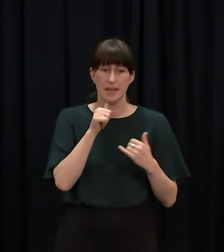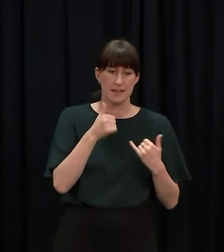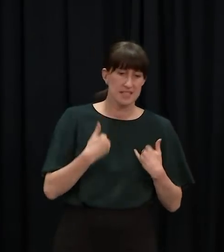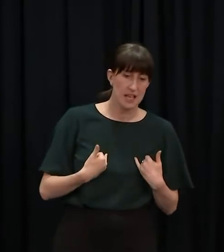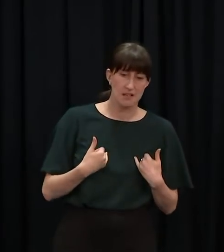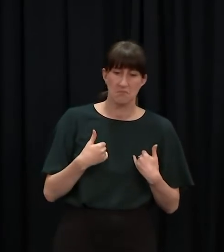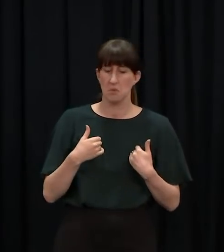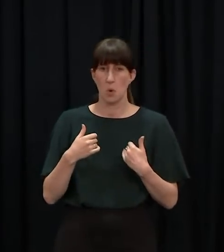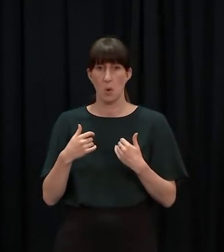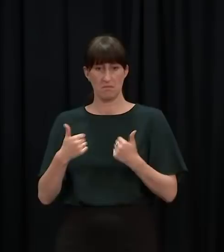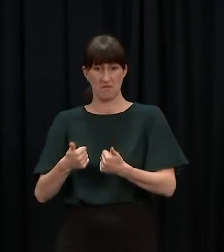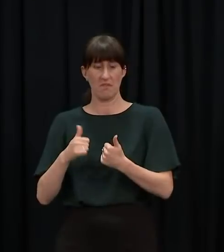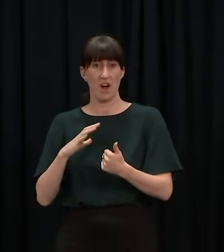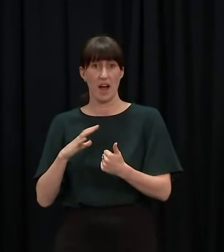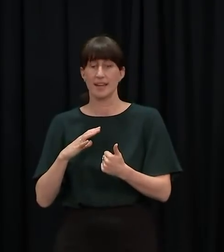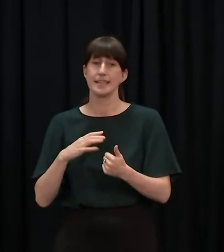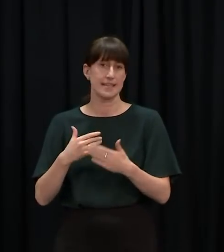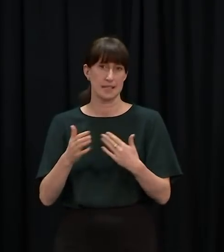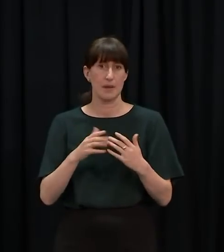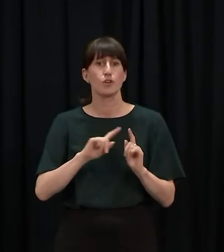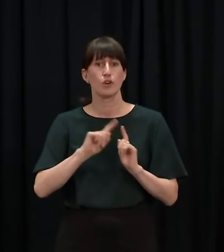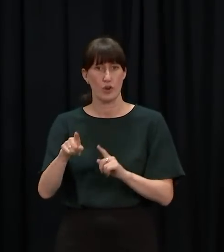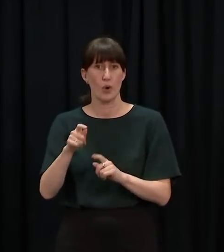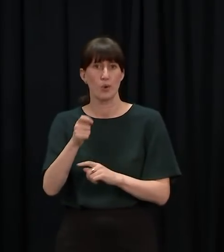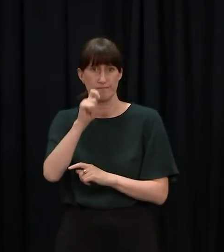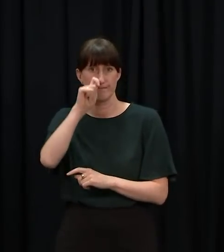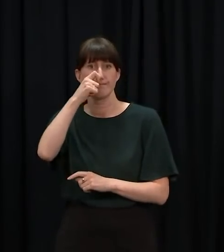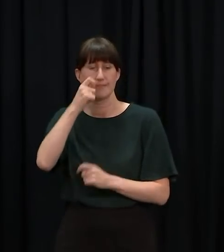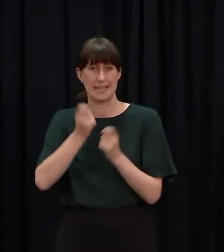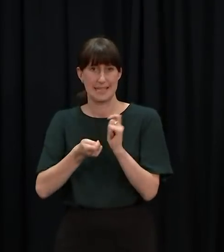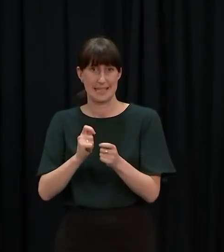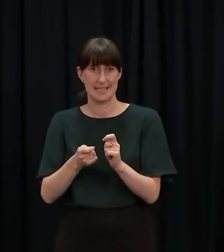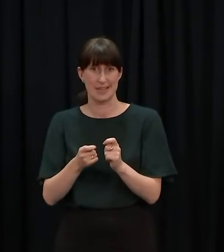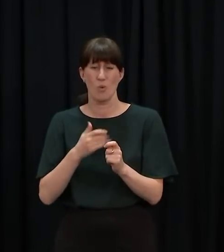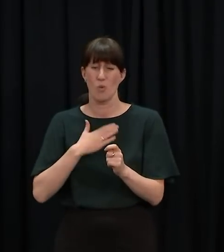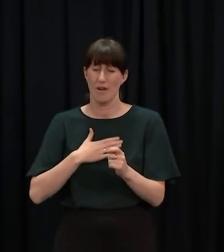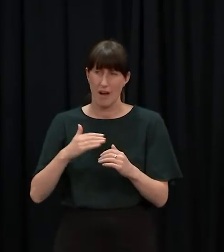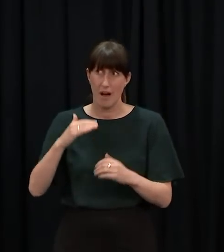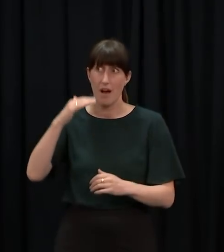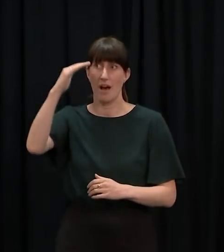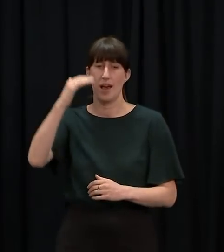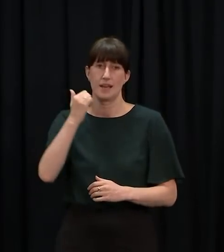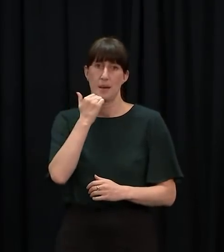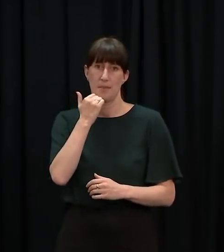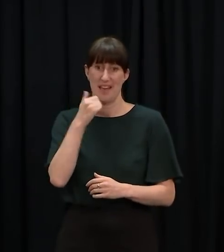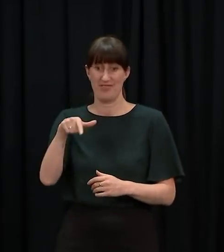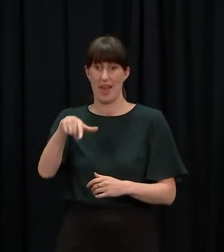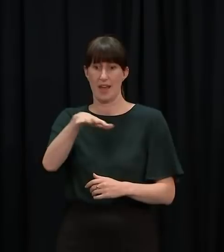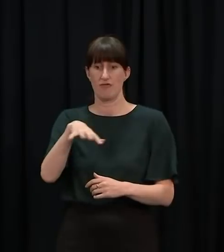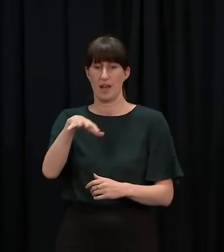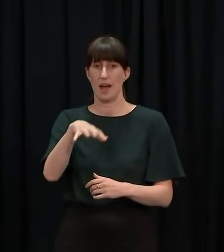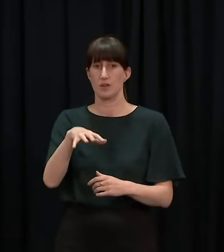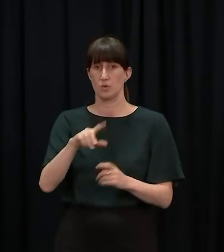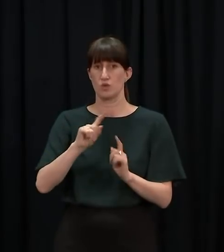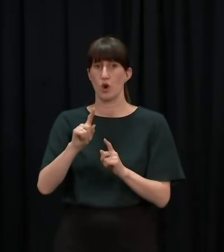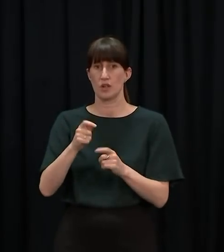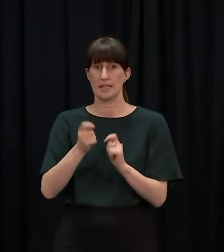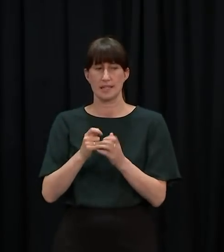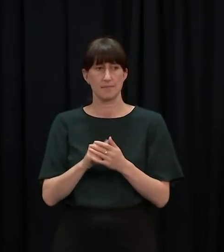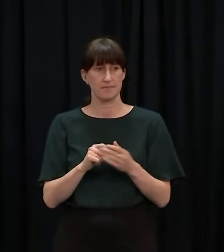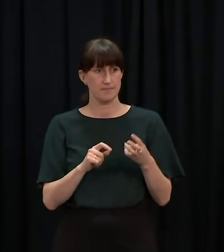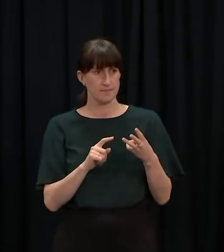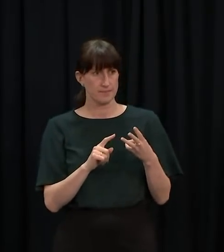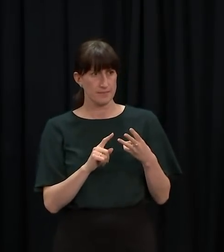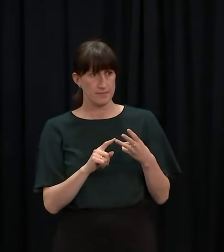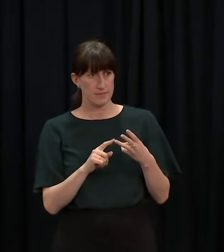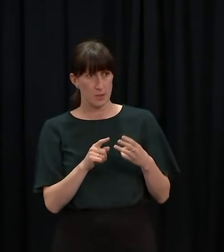go along and get a swab. We're aiming to get as many people tested over the next few days in that suburb as possible. Locations of